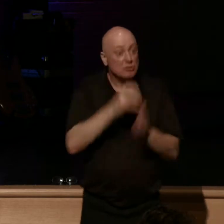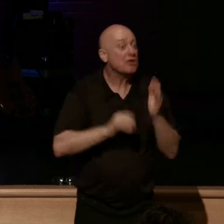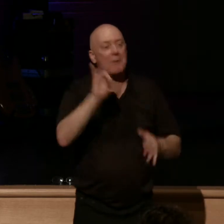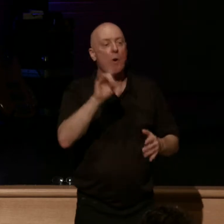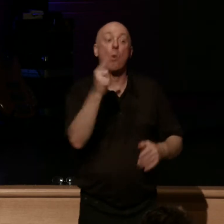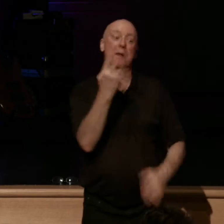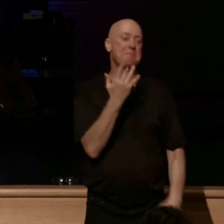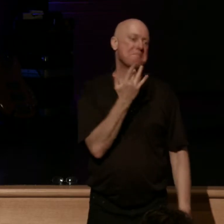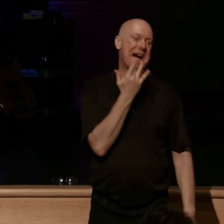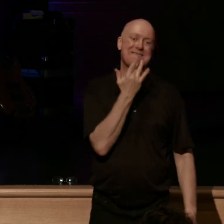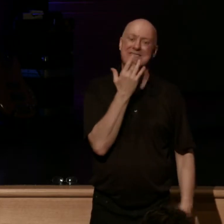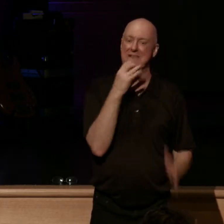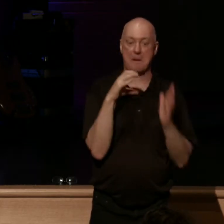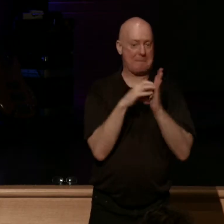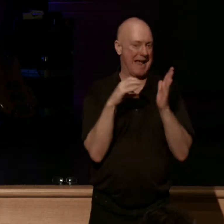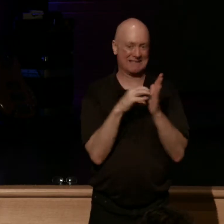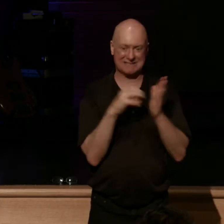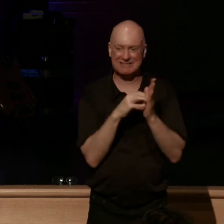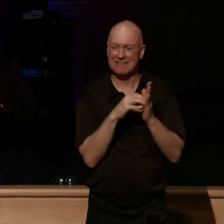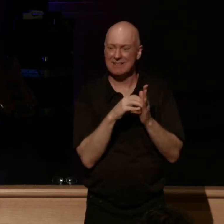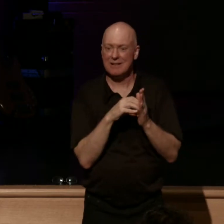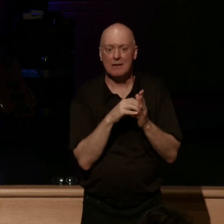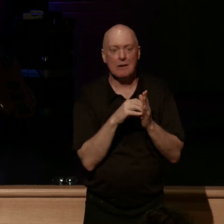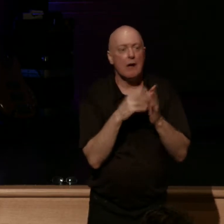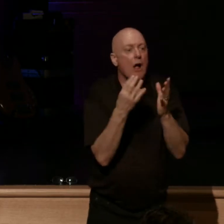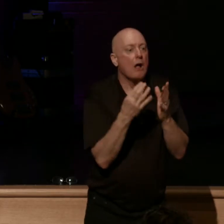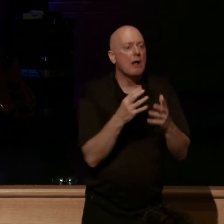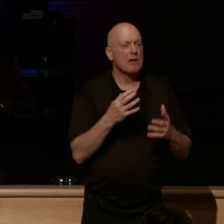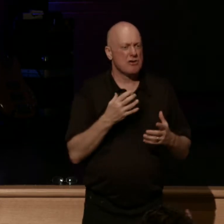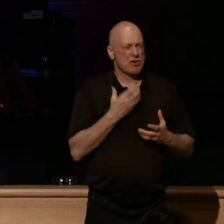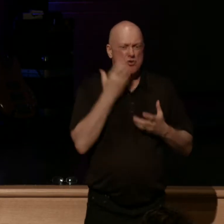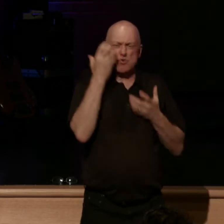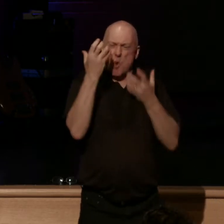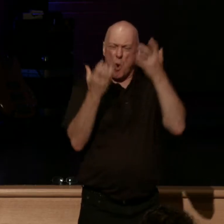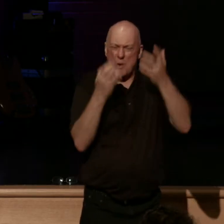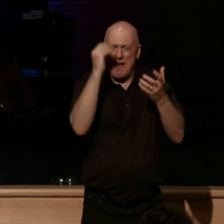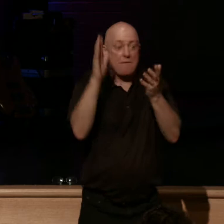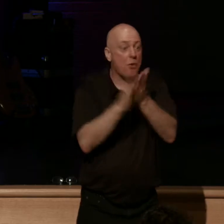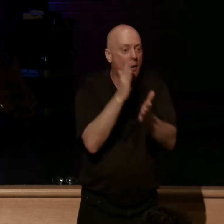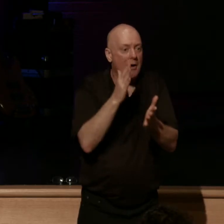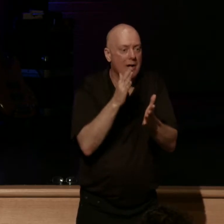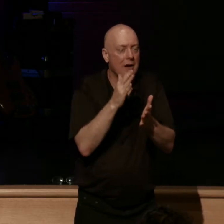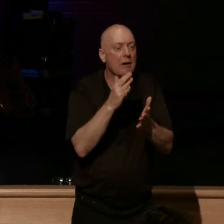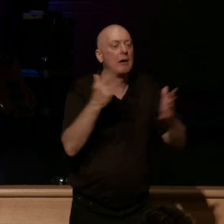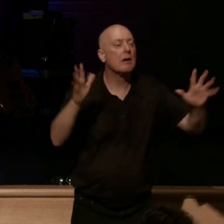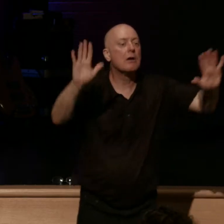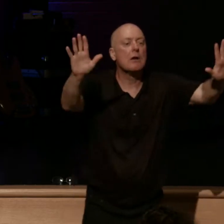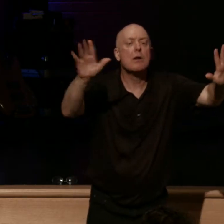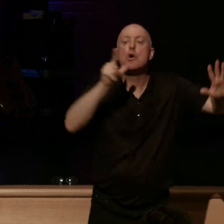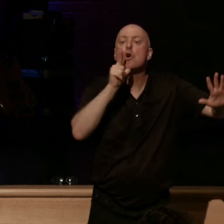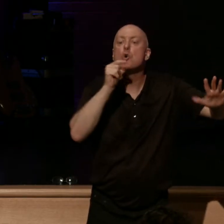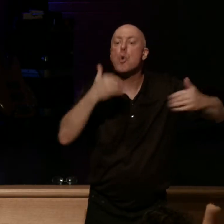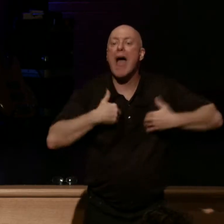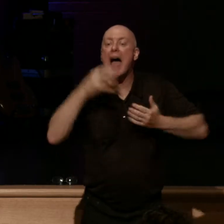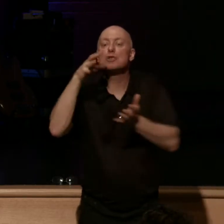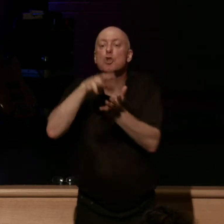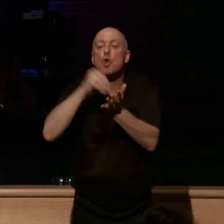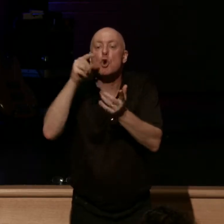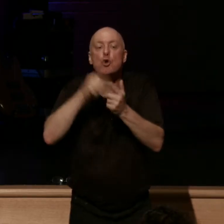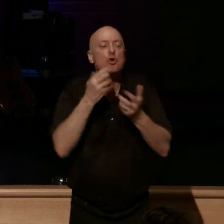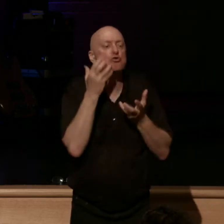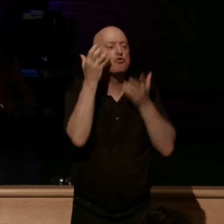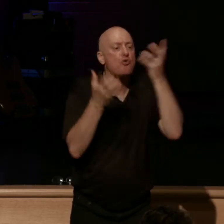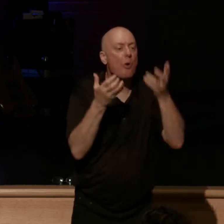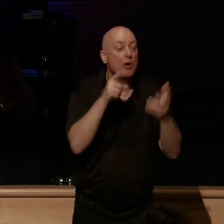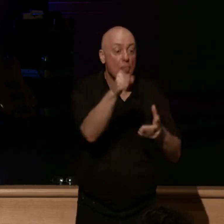my favorite passages. This is about the groaning of glory. Let's take a survey. Who has learned to